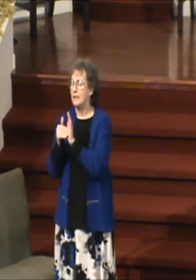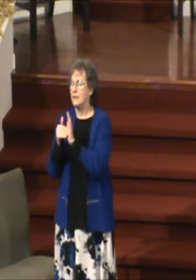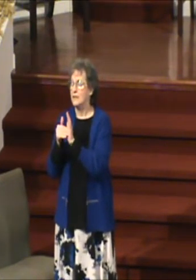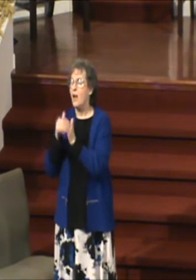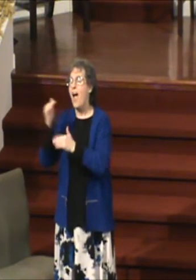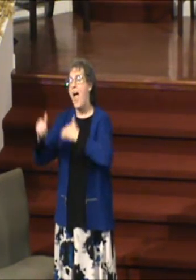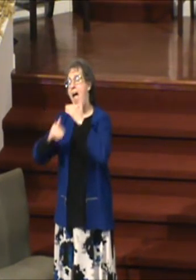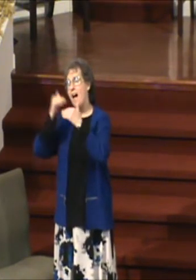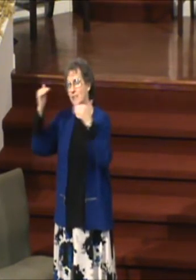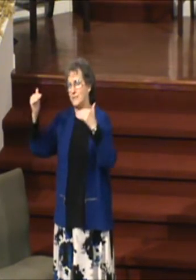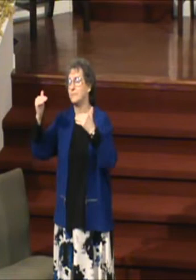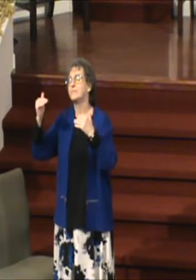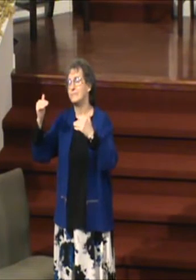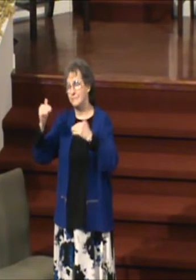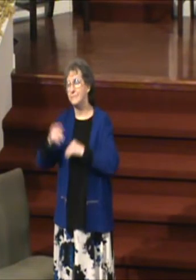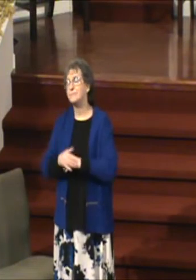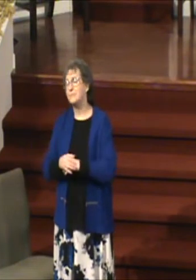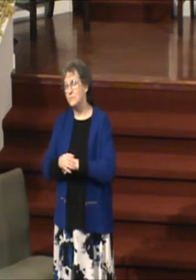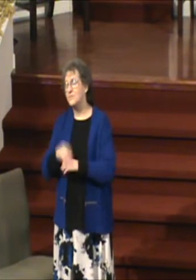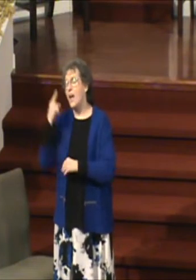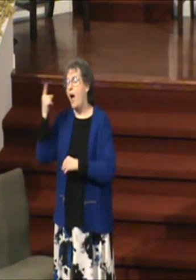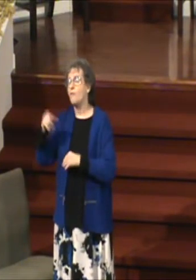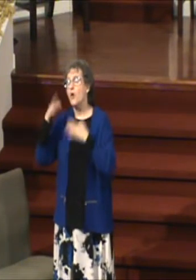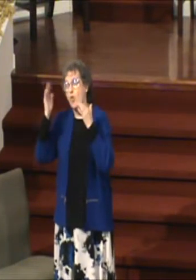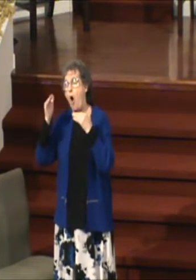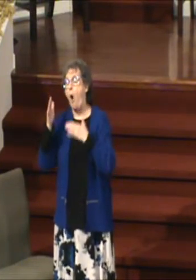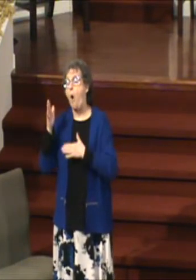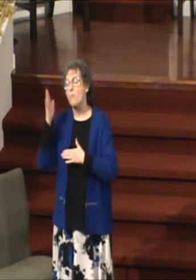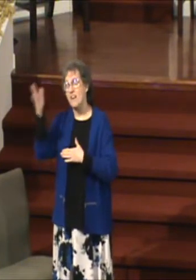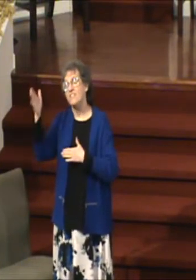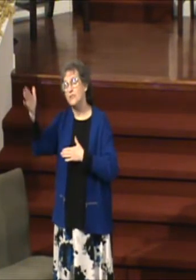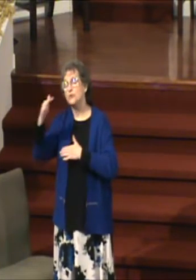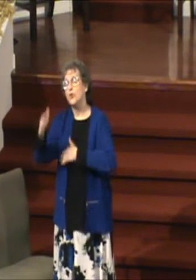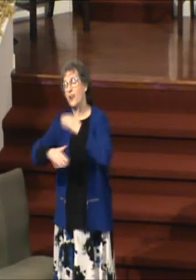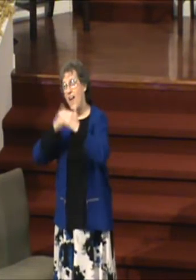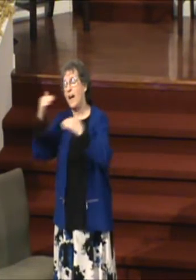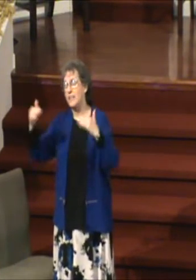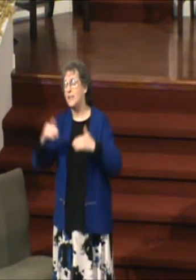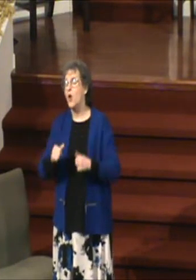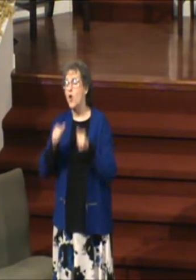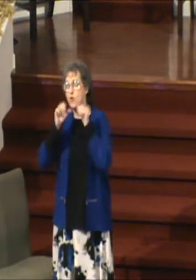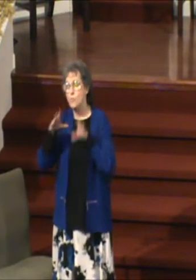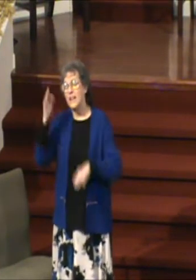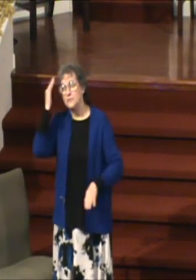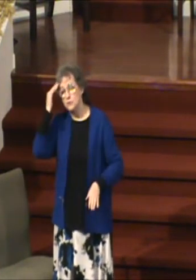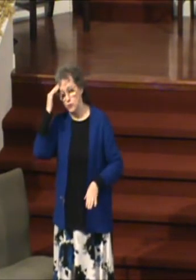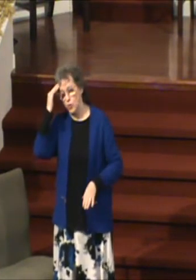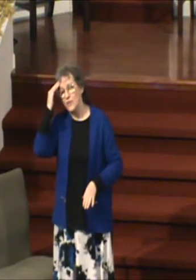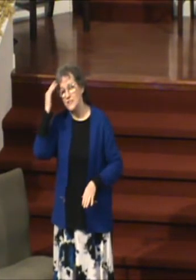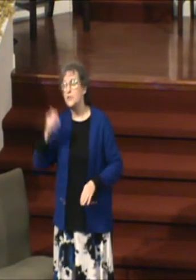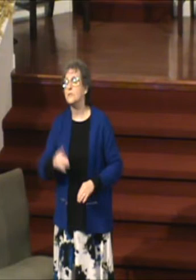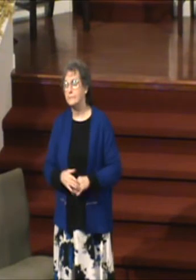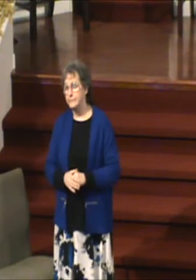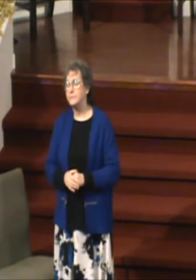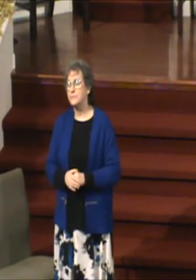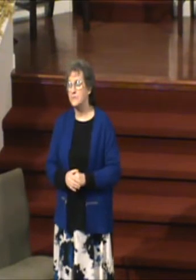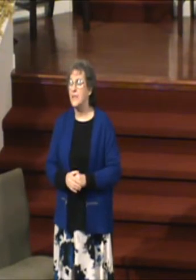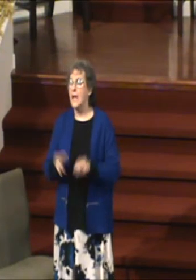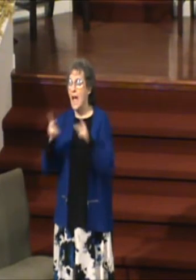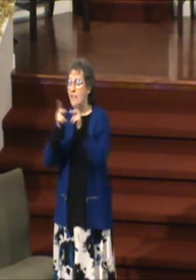heaven, for the hope of heaven, for the blessed assurance, for that place that you